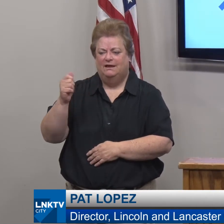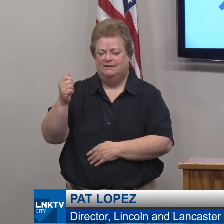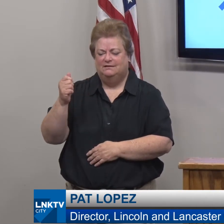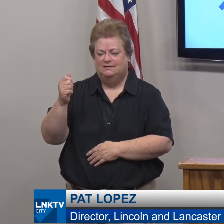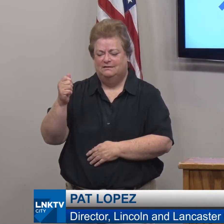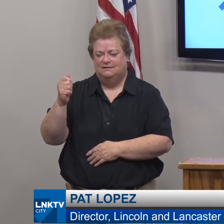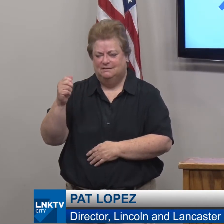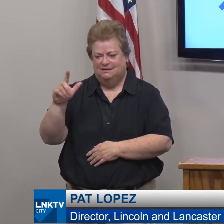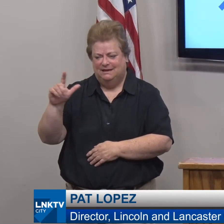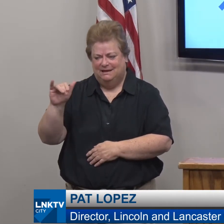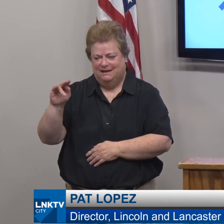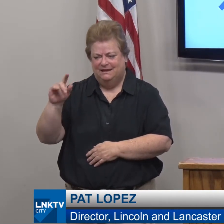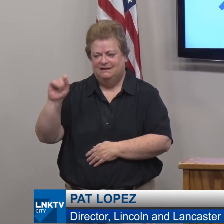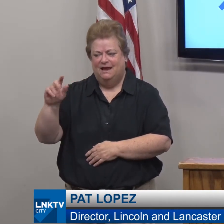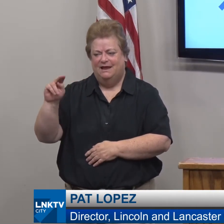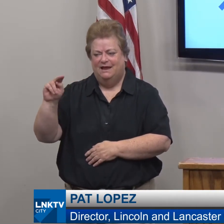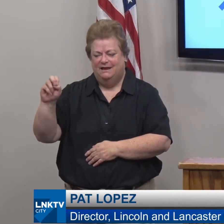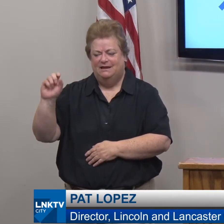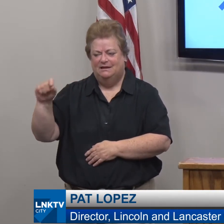covid19.lincoln.ne.gov.